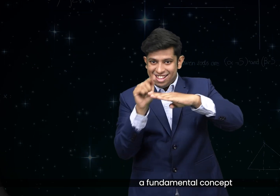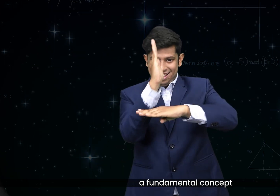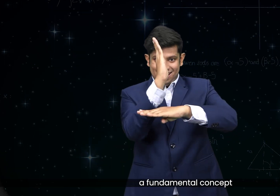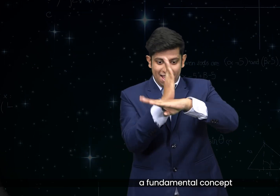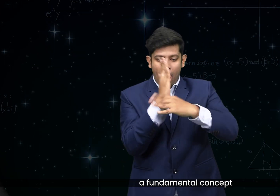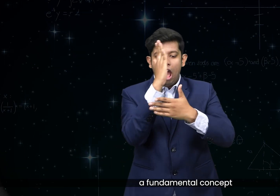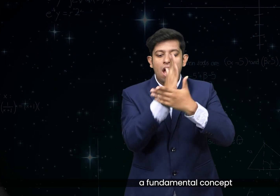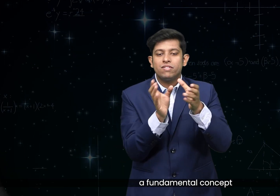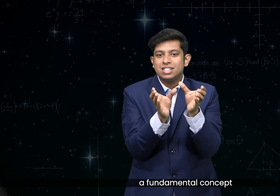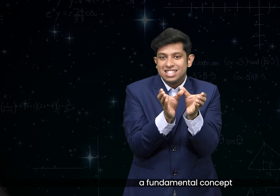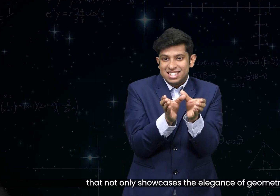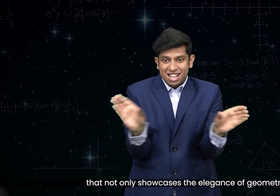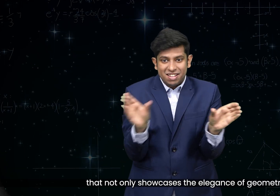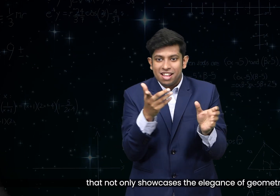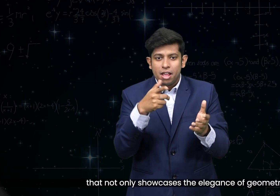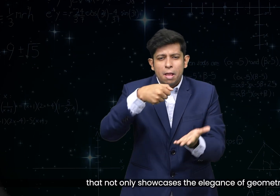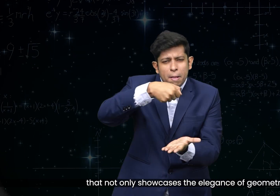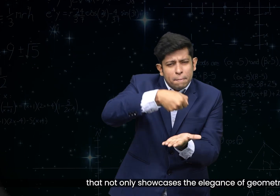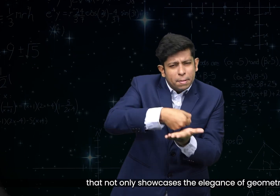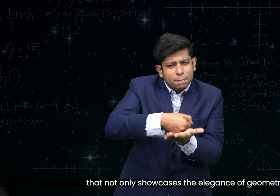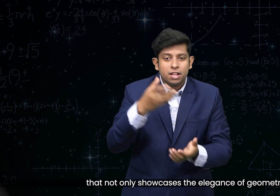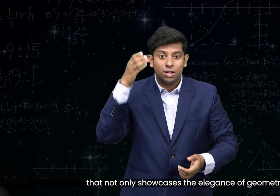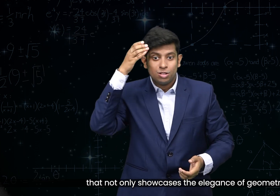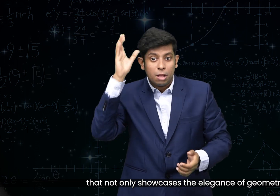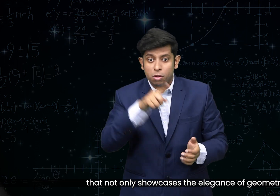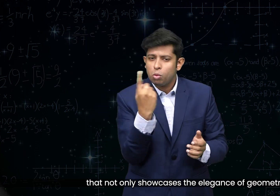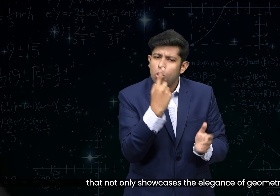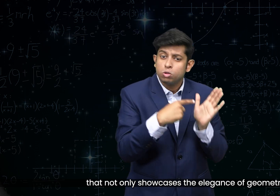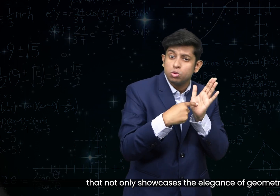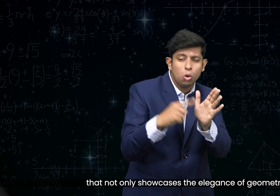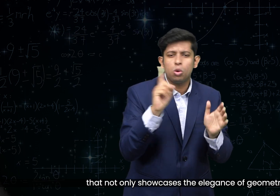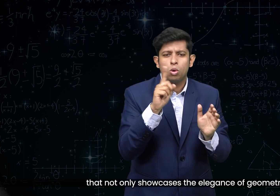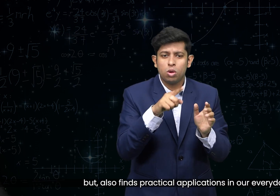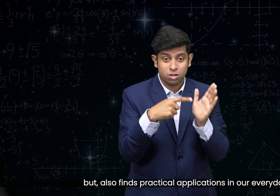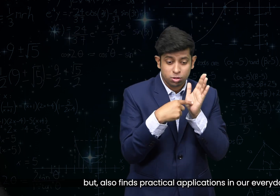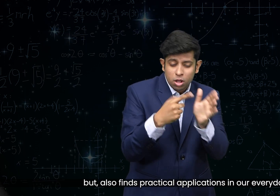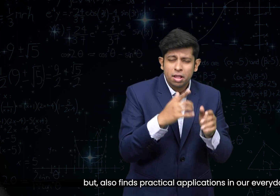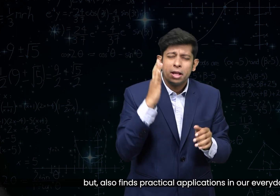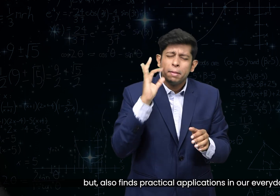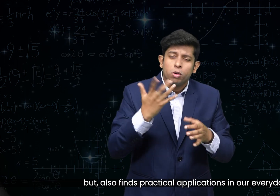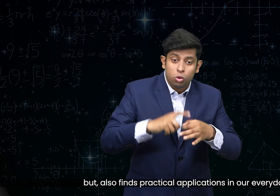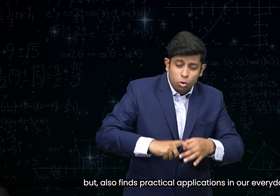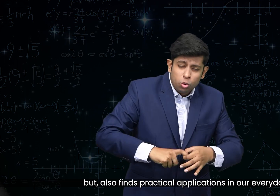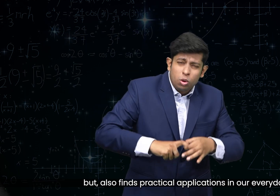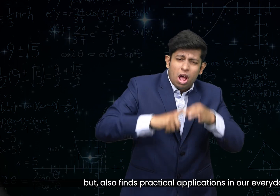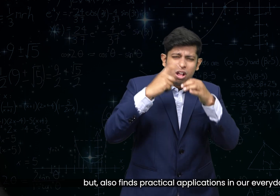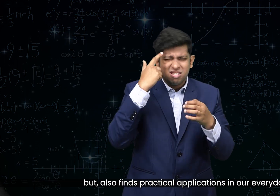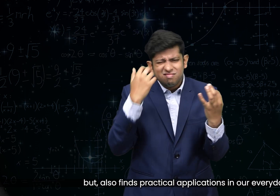a fundamental concept that not only showcases the elegance of geometry but also finds practical applications in